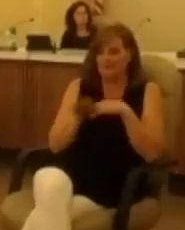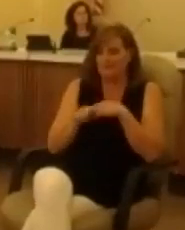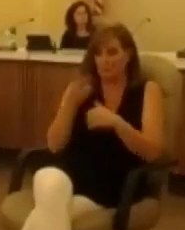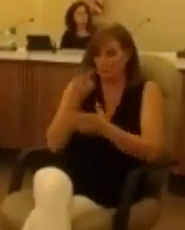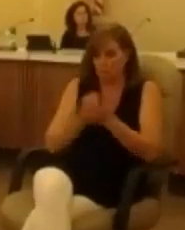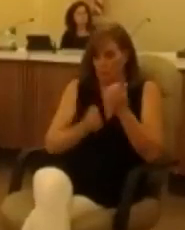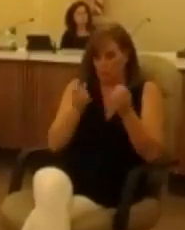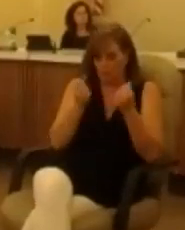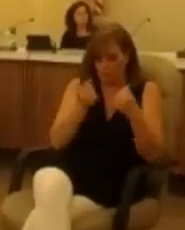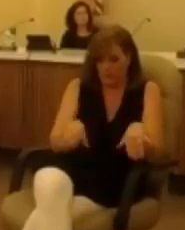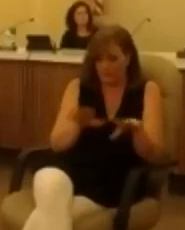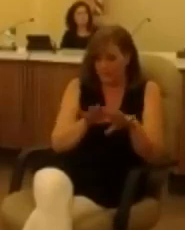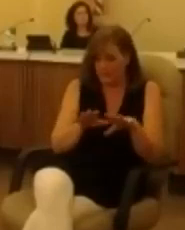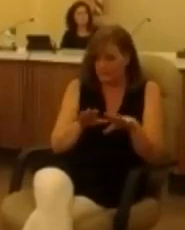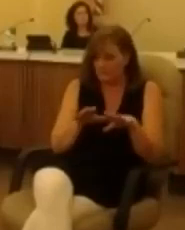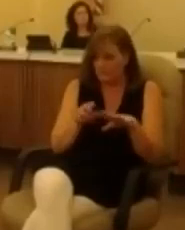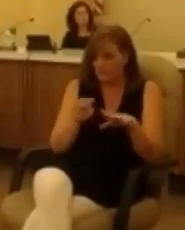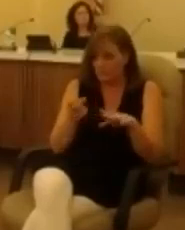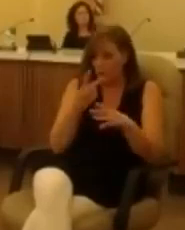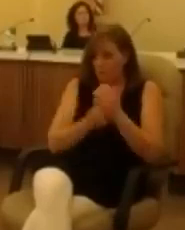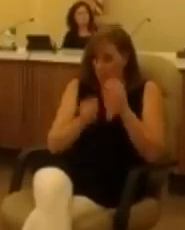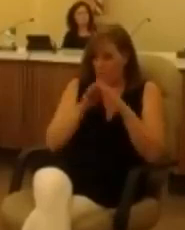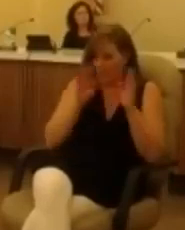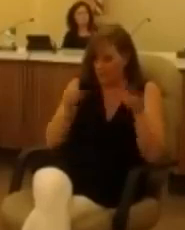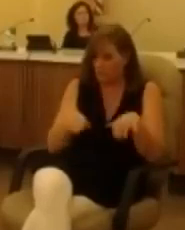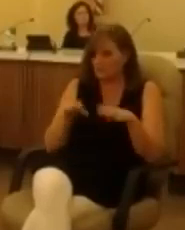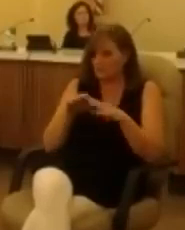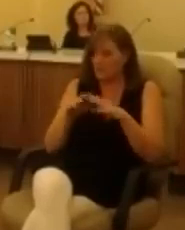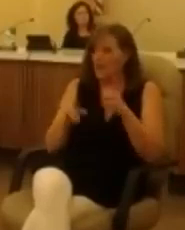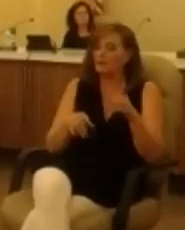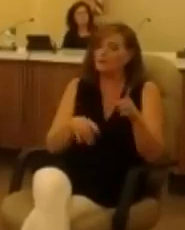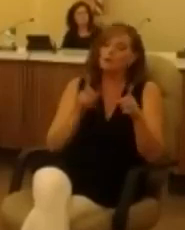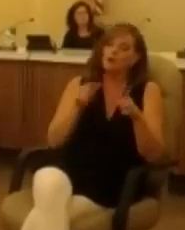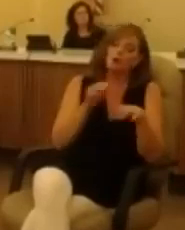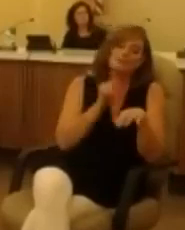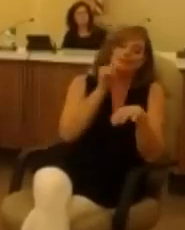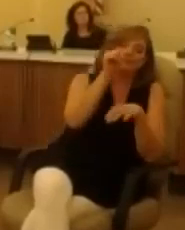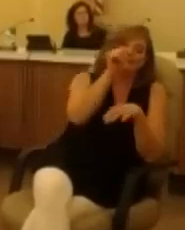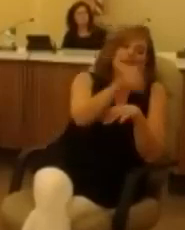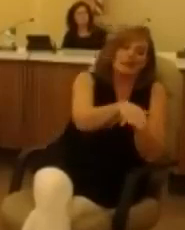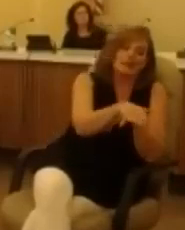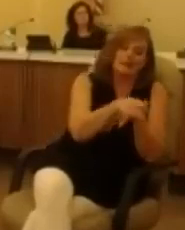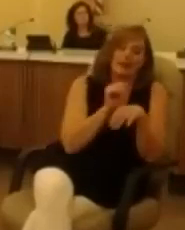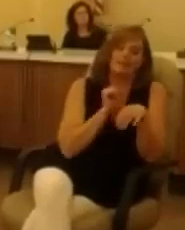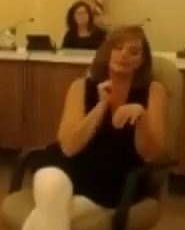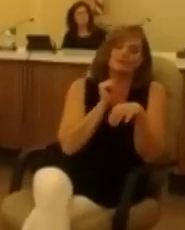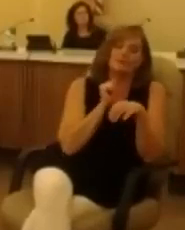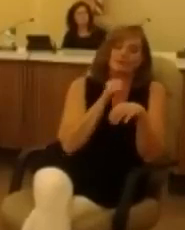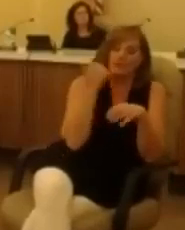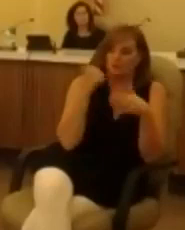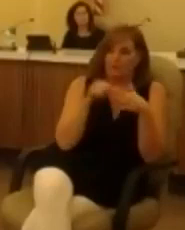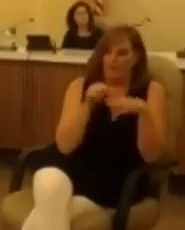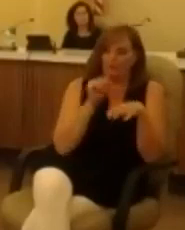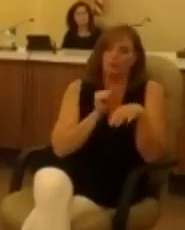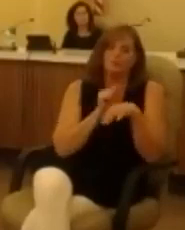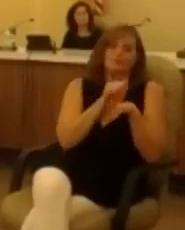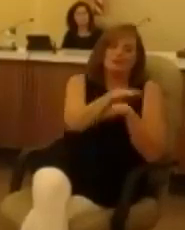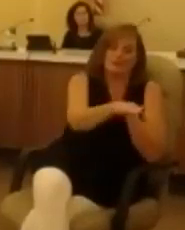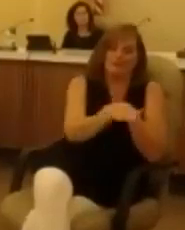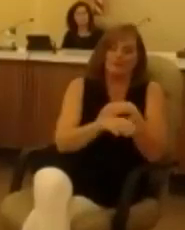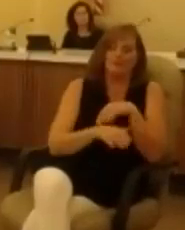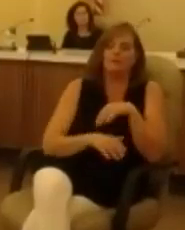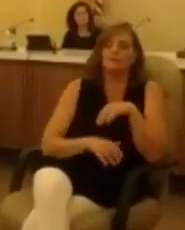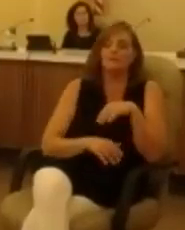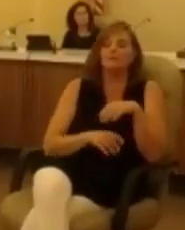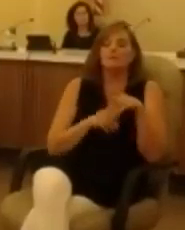properties. I sent one for each property. Yeah, you basically have to send it to the property owner at their record on file,